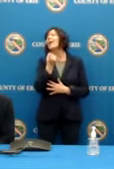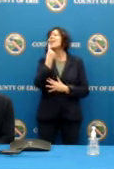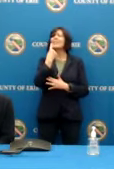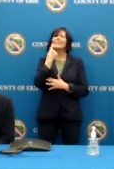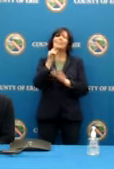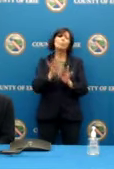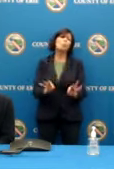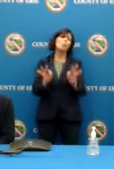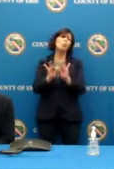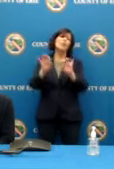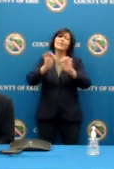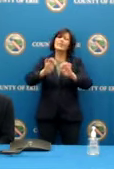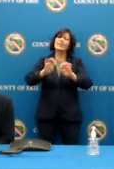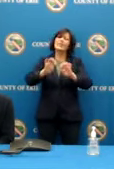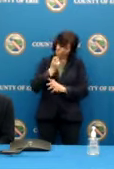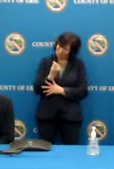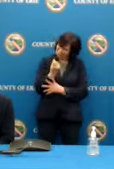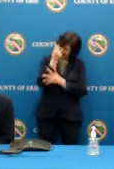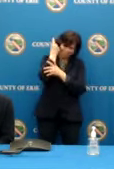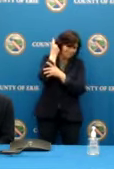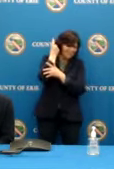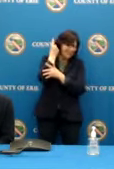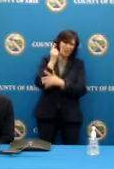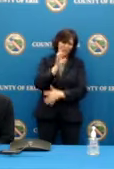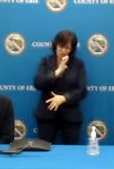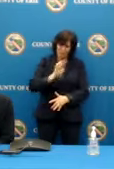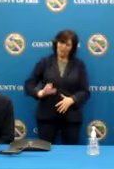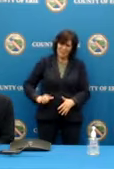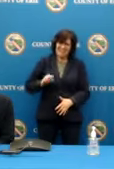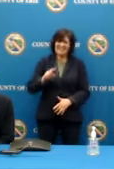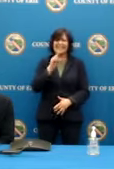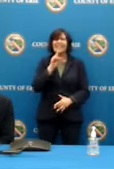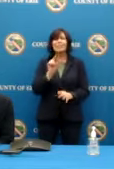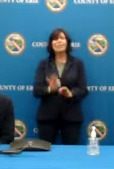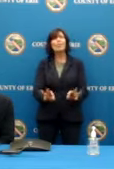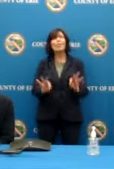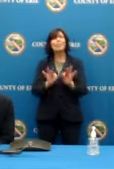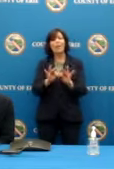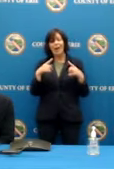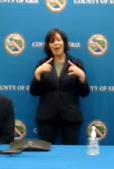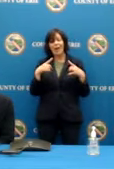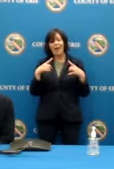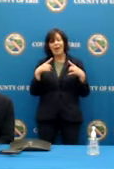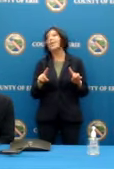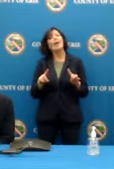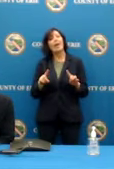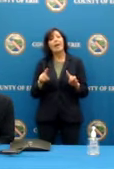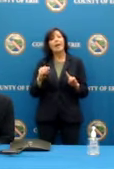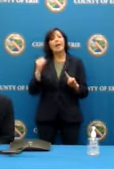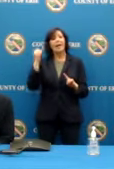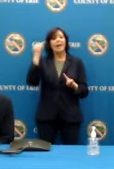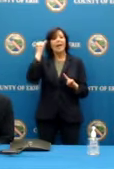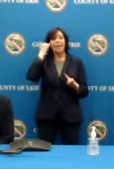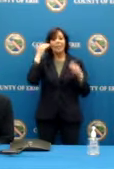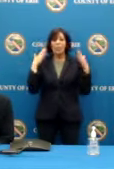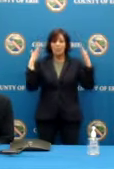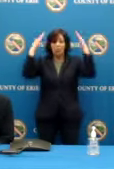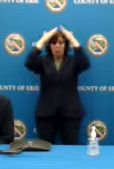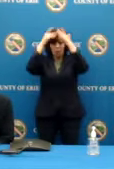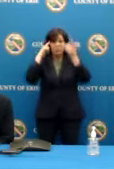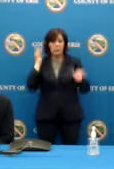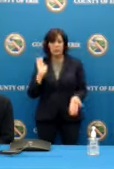is on the Christian calendar and to Christians in general, but I mean, if the Pope can reduce and have no people